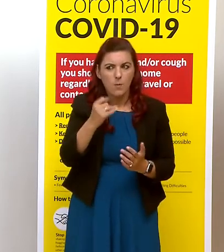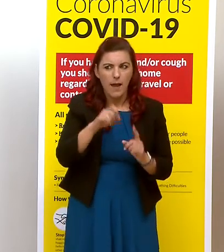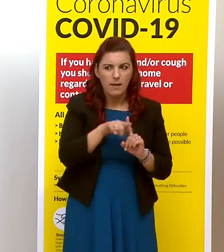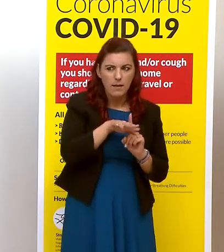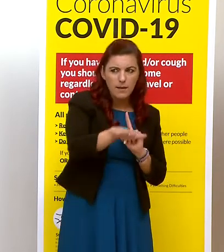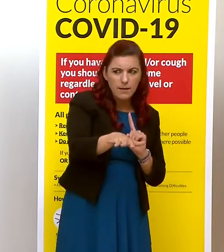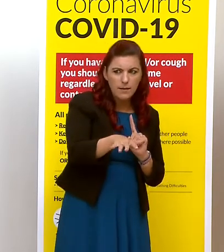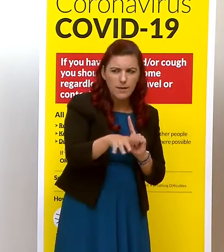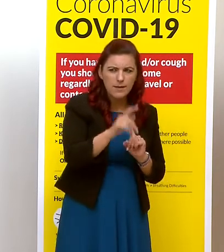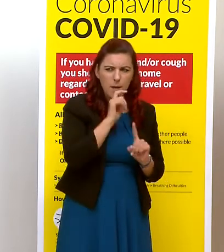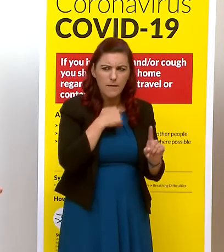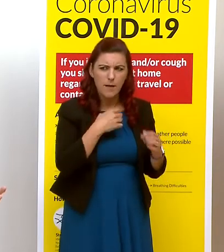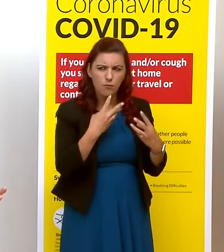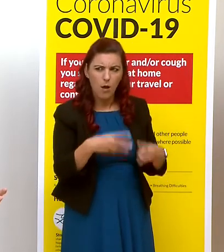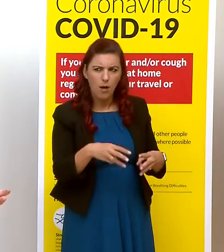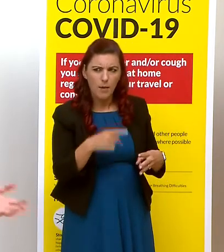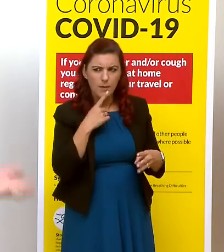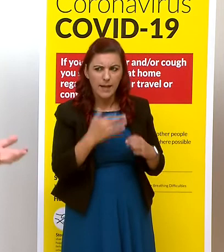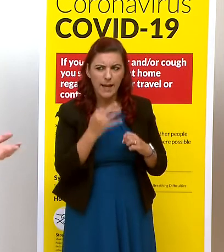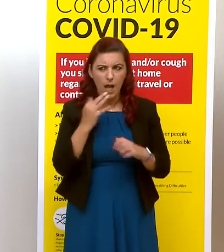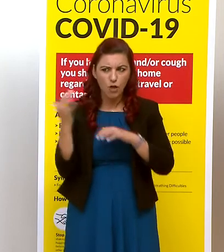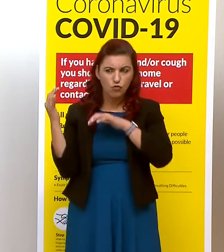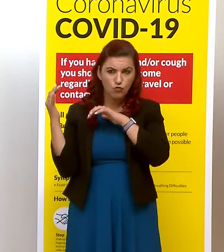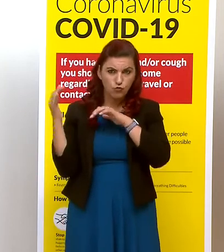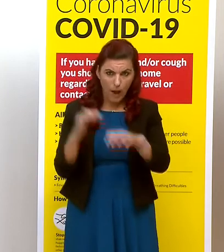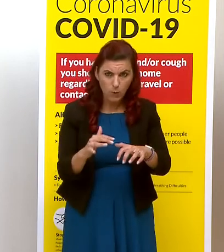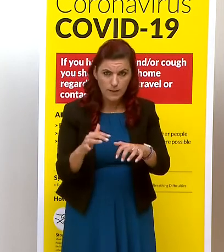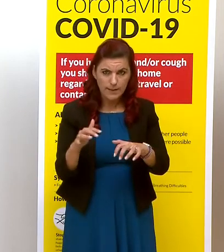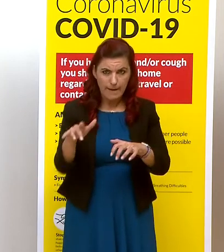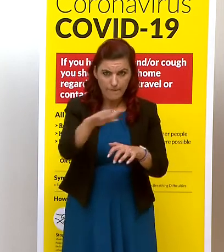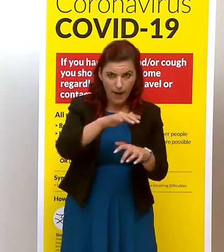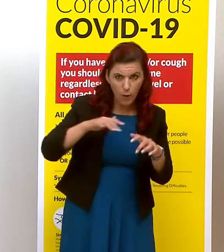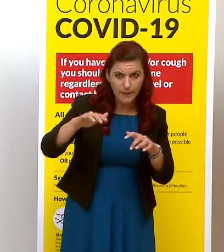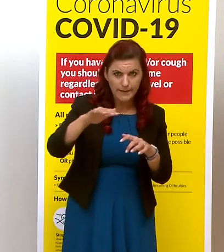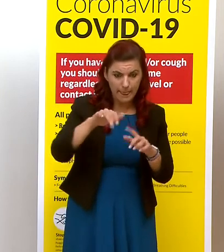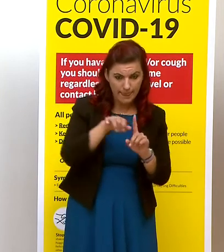May can correct me, this in crowded environments is much higher.